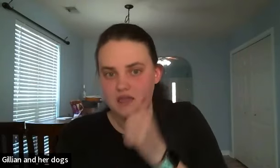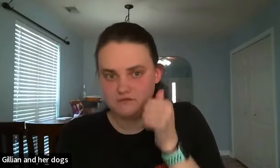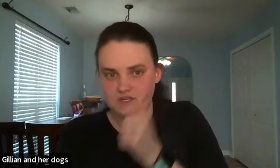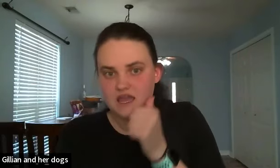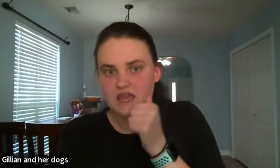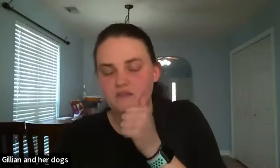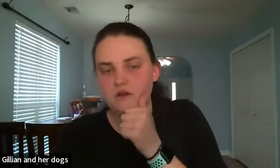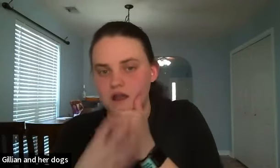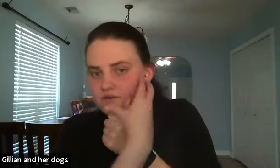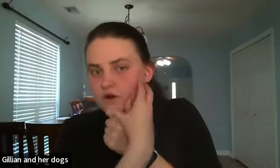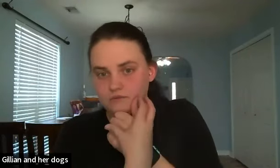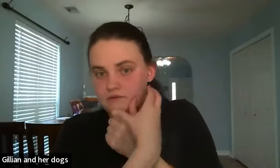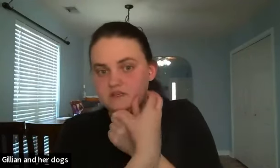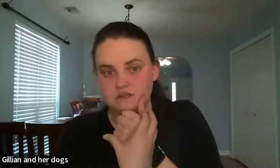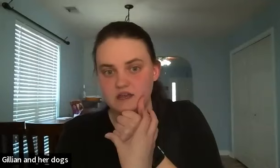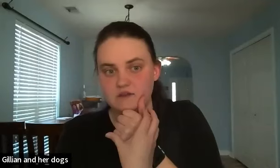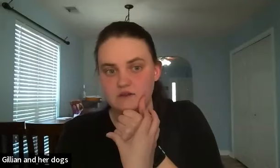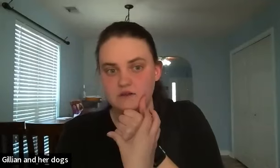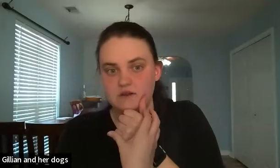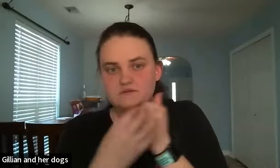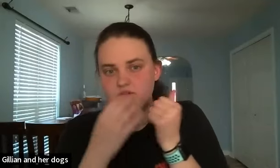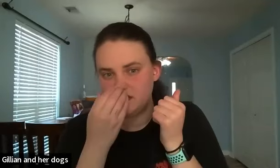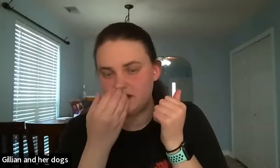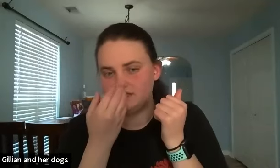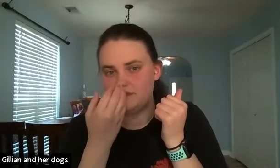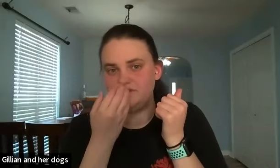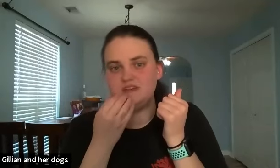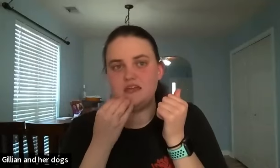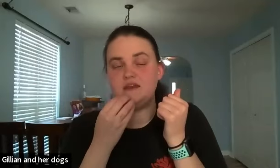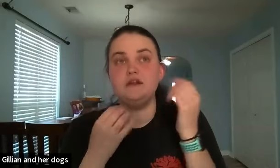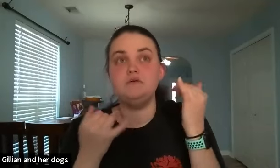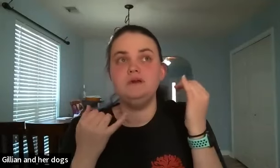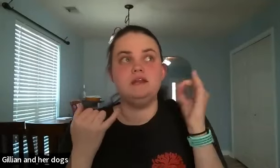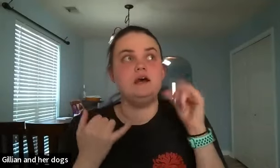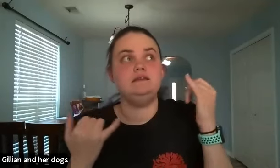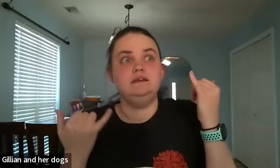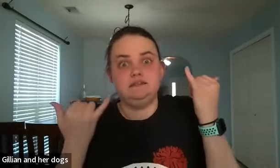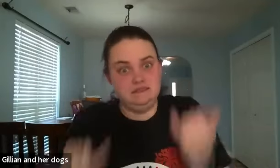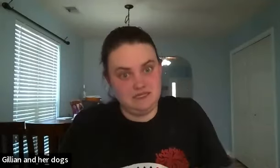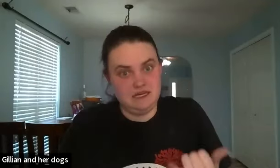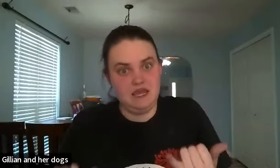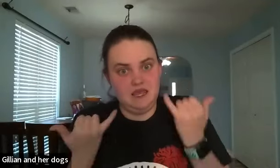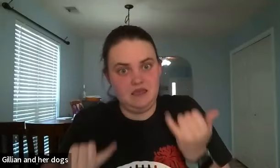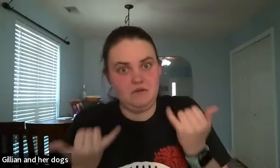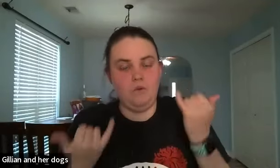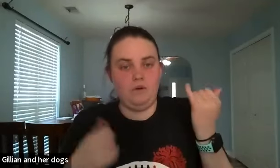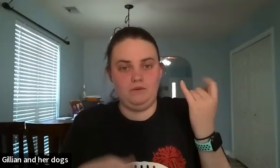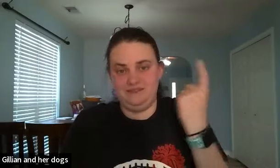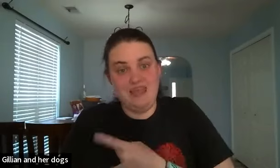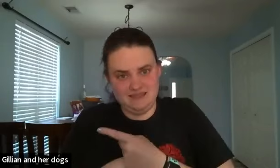every day. They're kind of all around here together. So if you're thinking about a type of day, now I know not today or day is